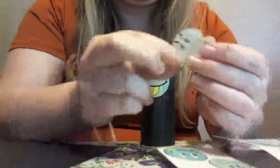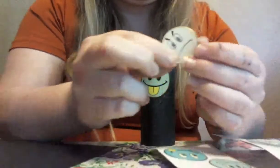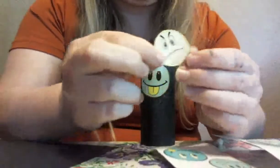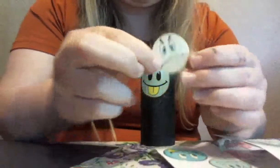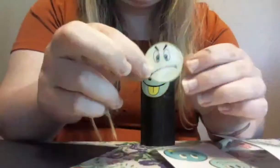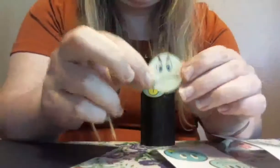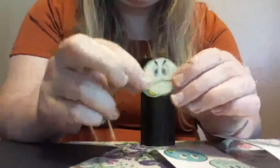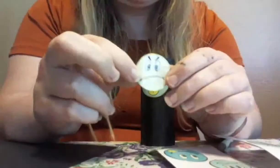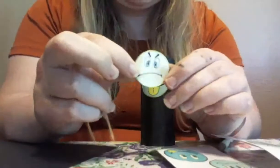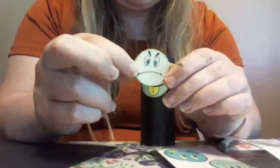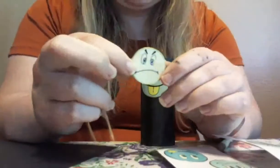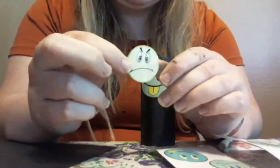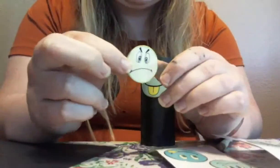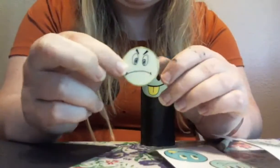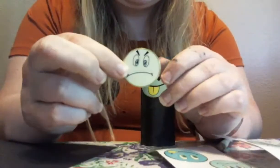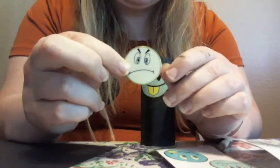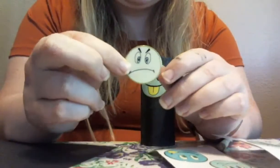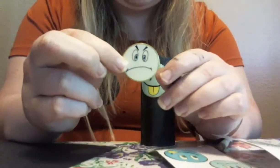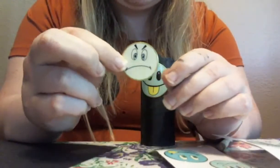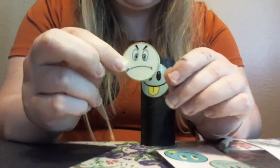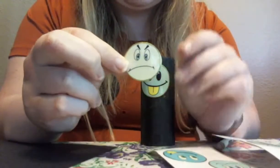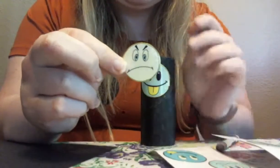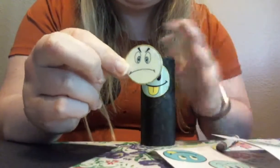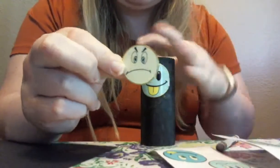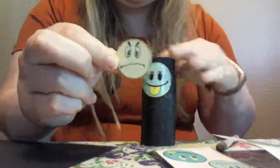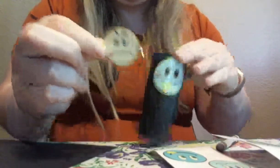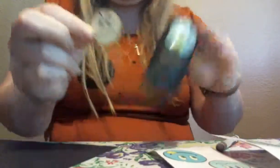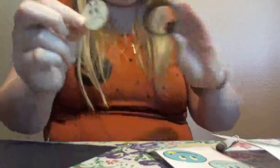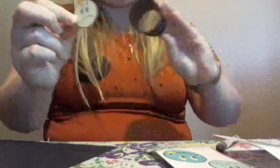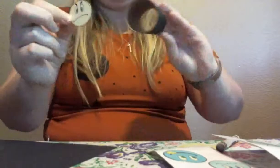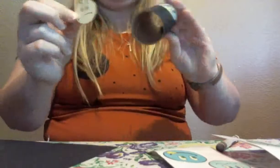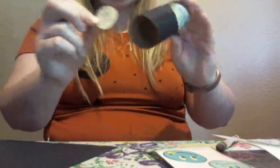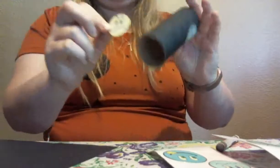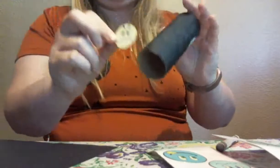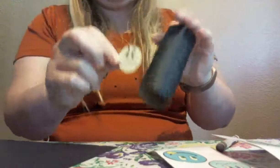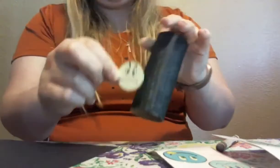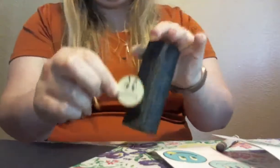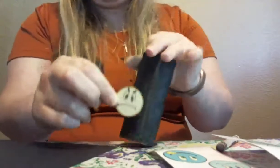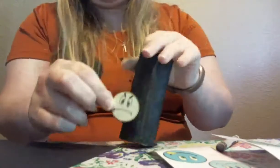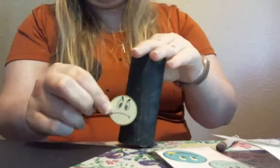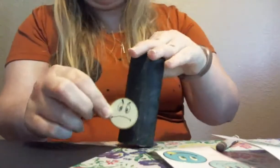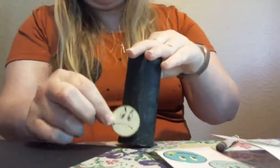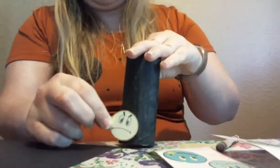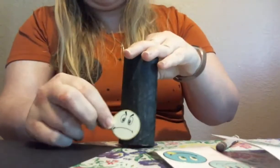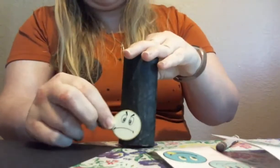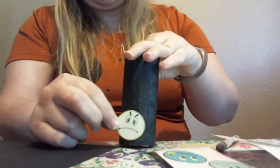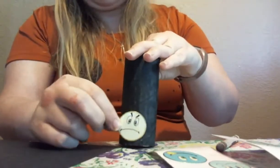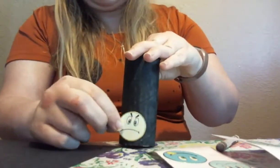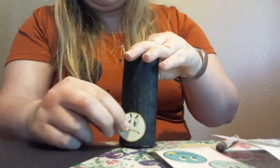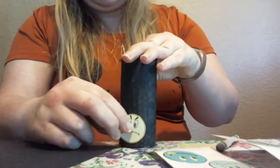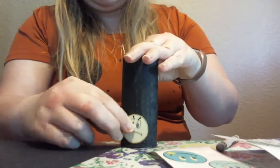It's a little sad, a little grumpy. I'm going to put that one down